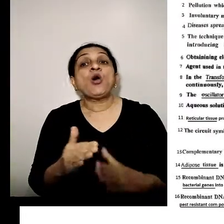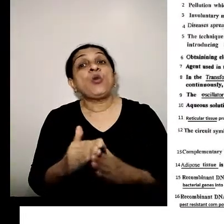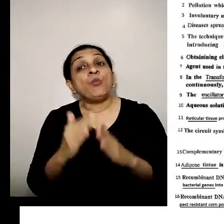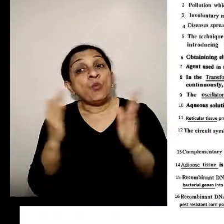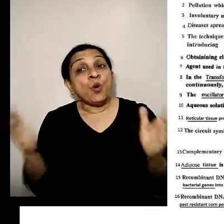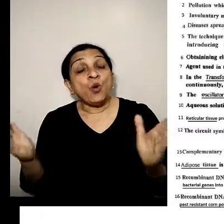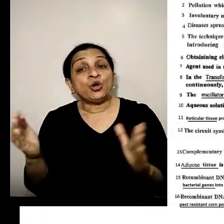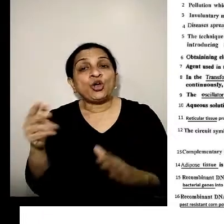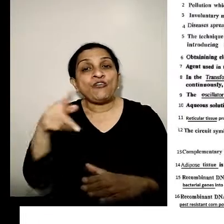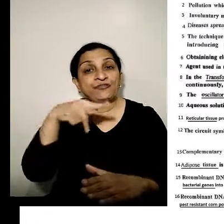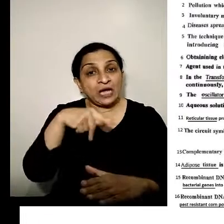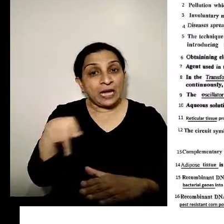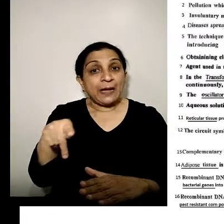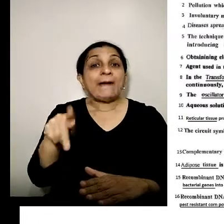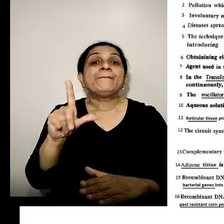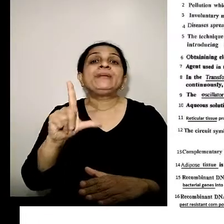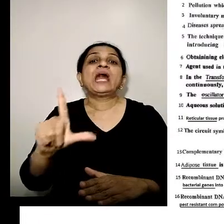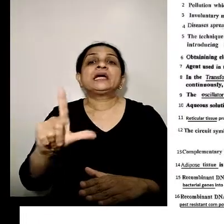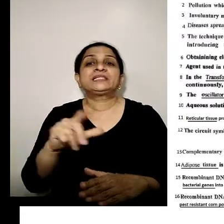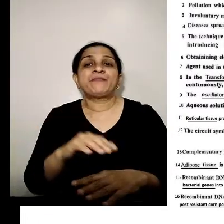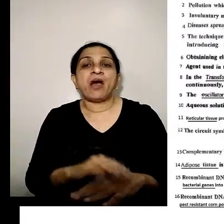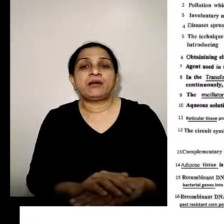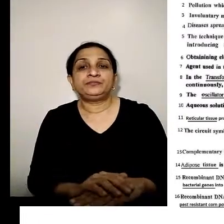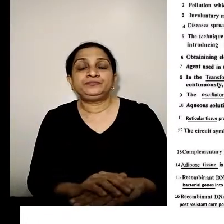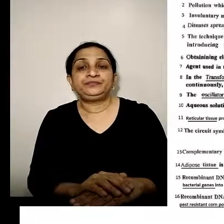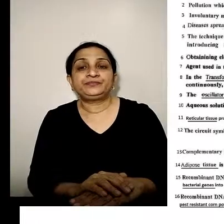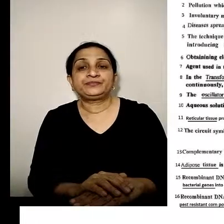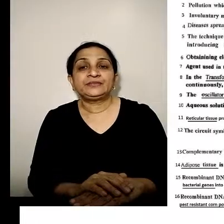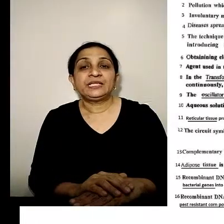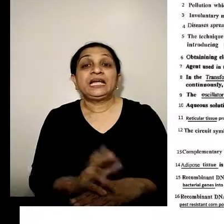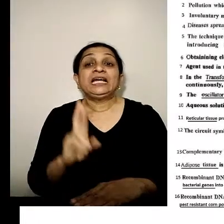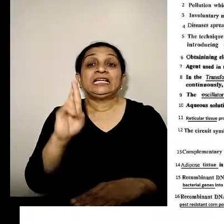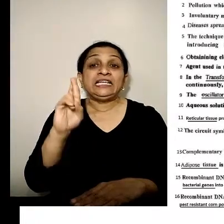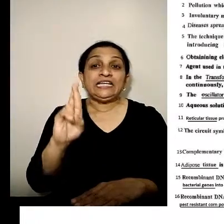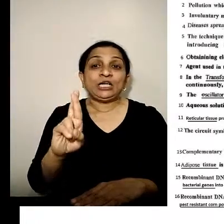and more of plasma.